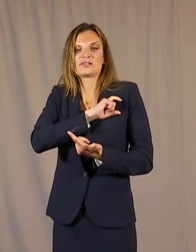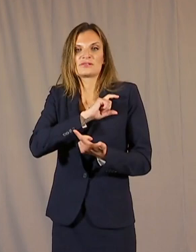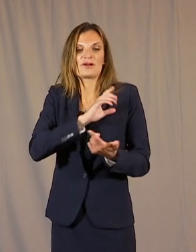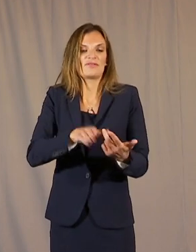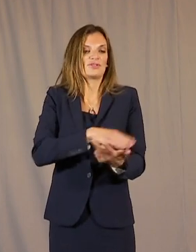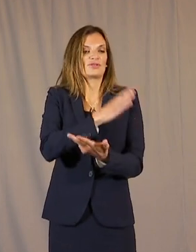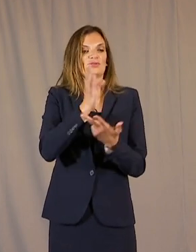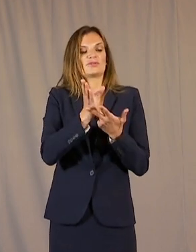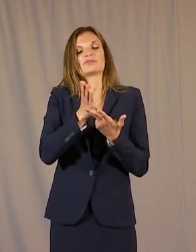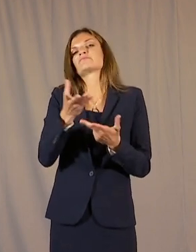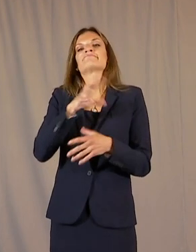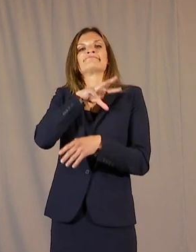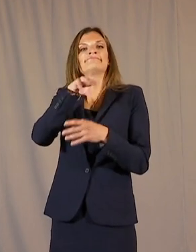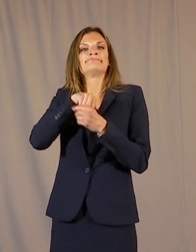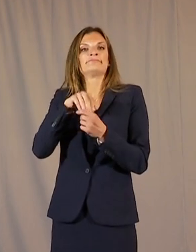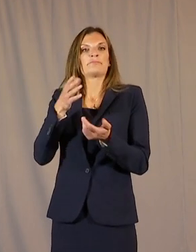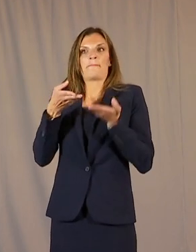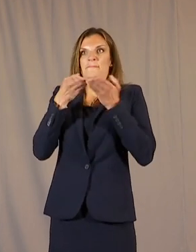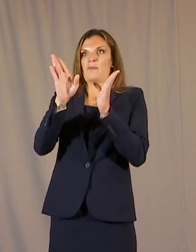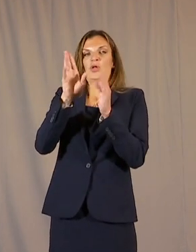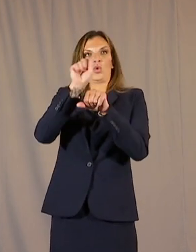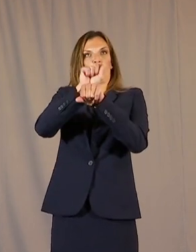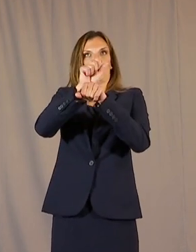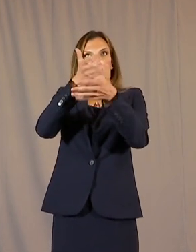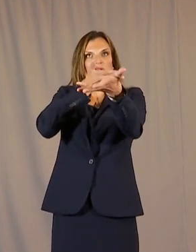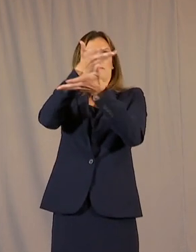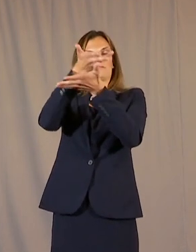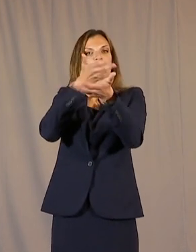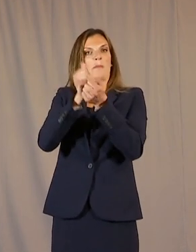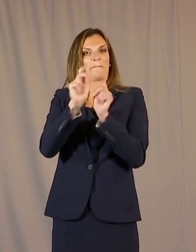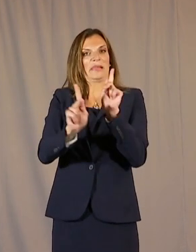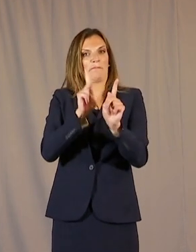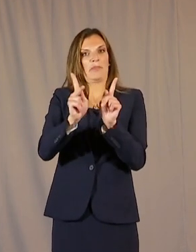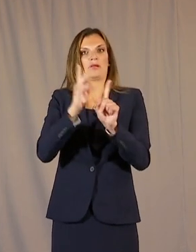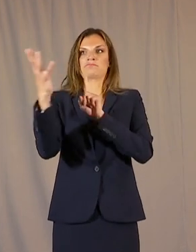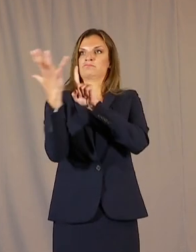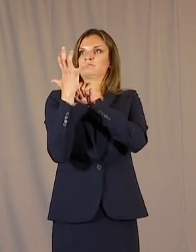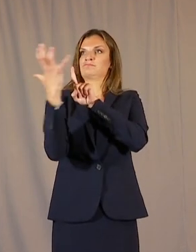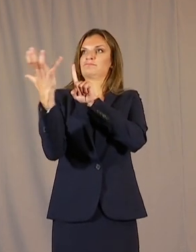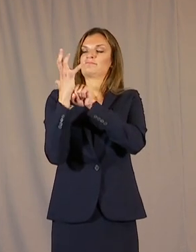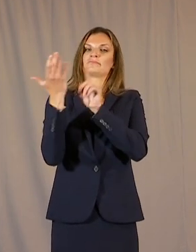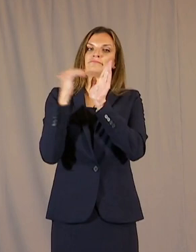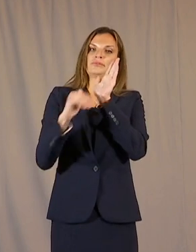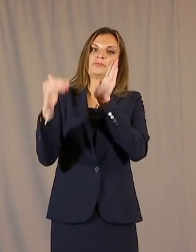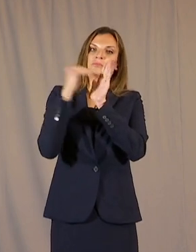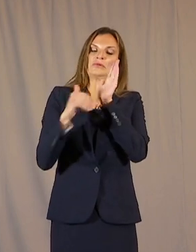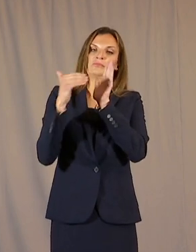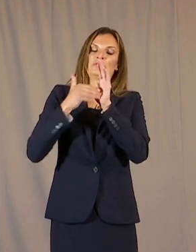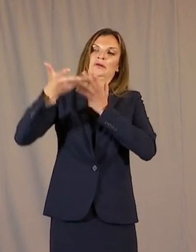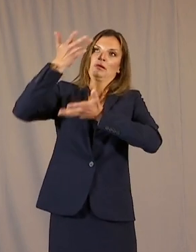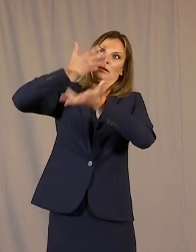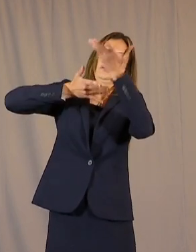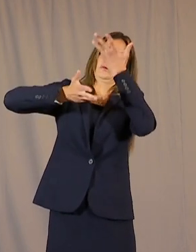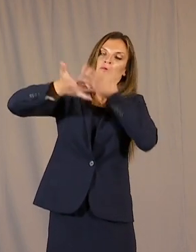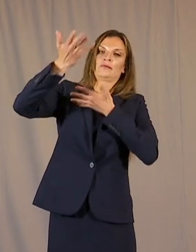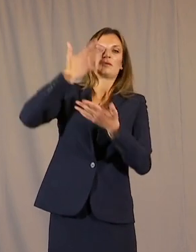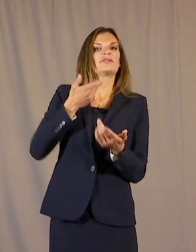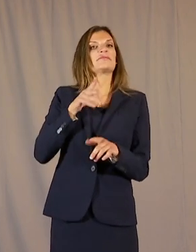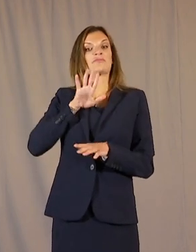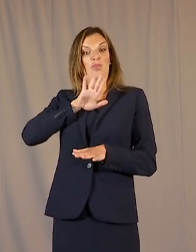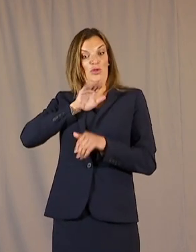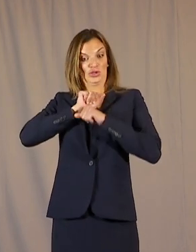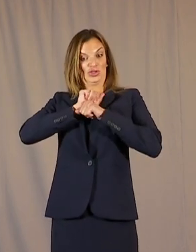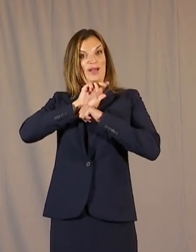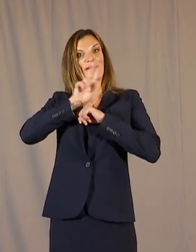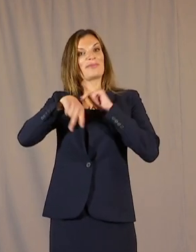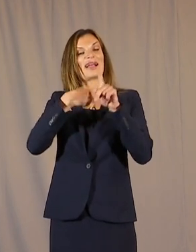concentrated in public-facing, public-interacting jobs. They aren't the kind of jobs you can work from home to